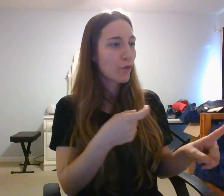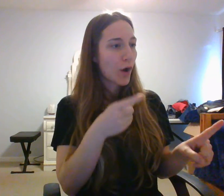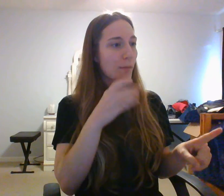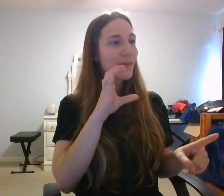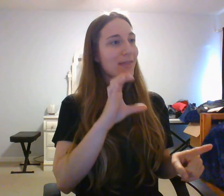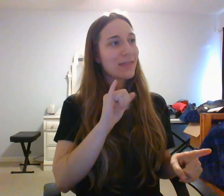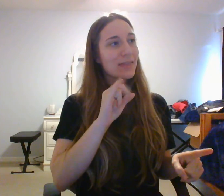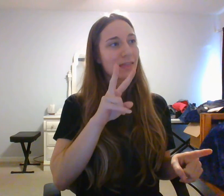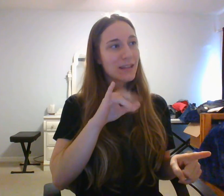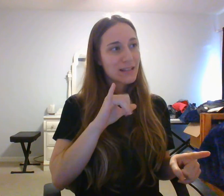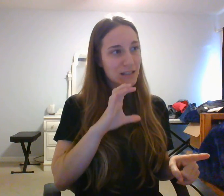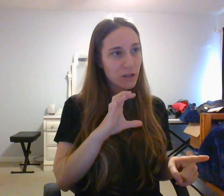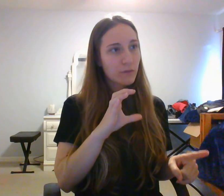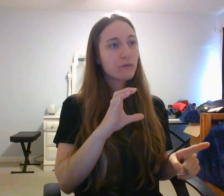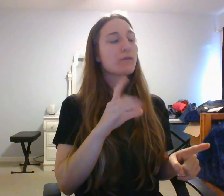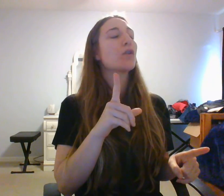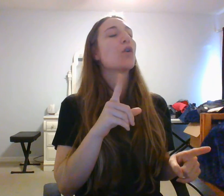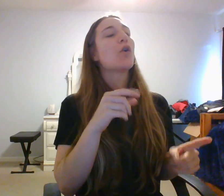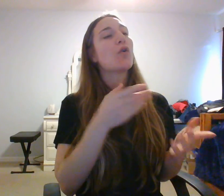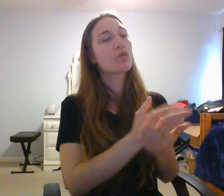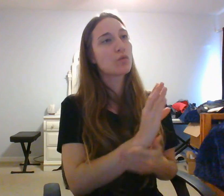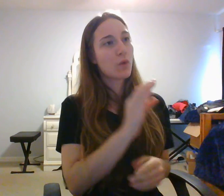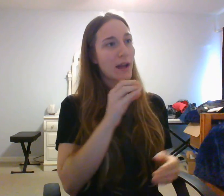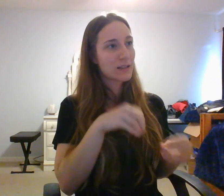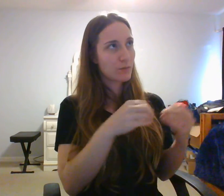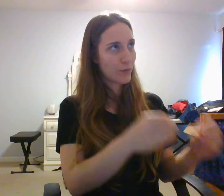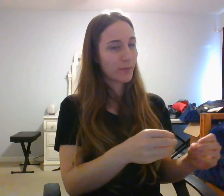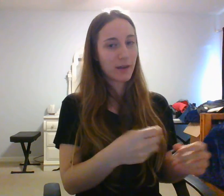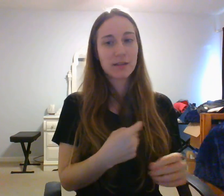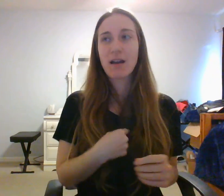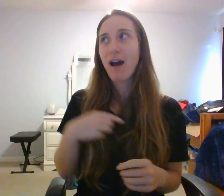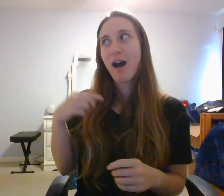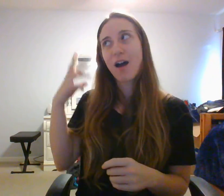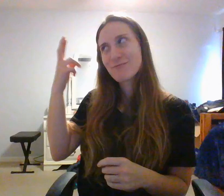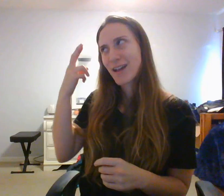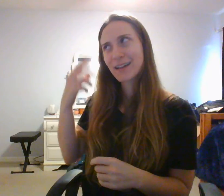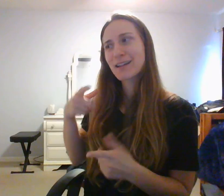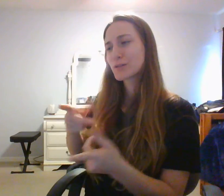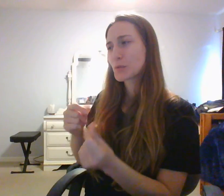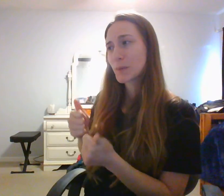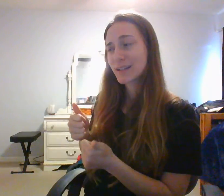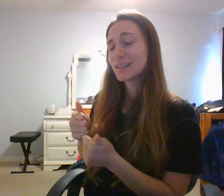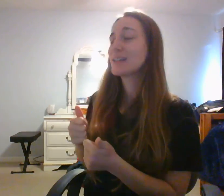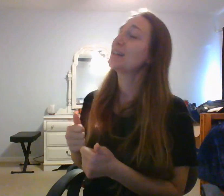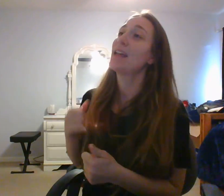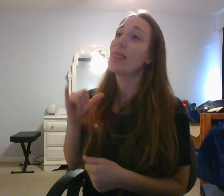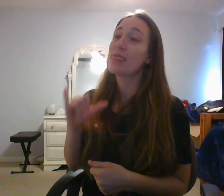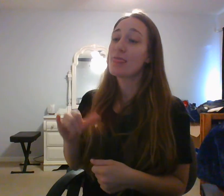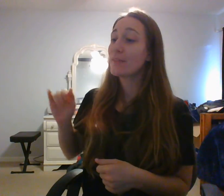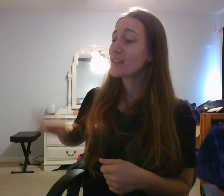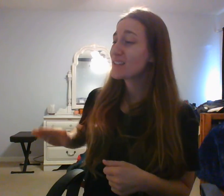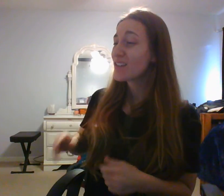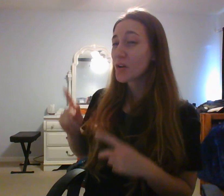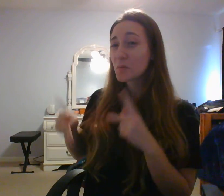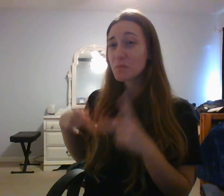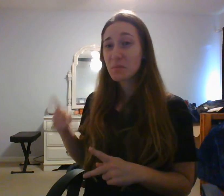ability of the civil rights movement to progress. I recognized very quickly that the young people and other